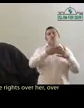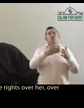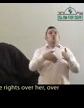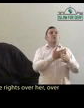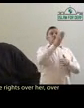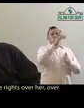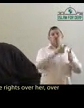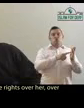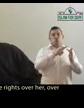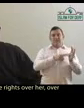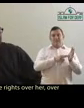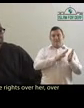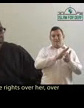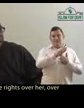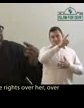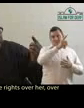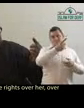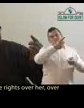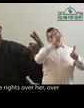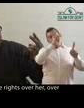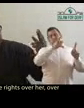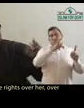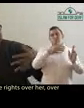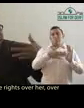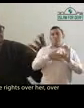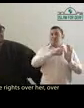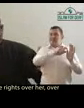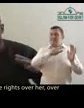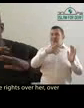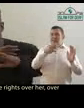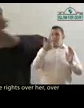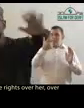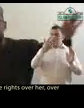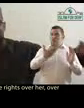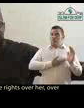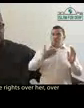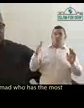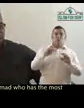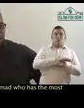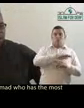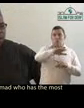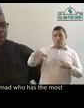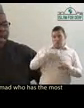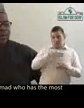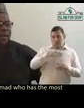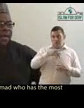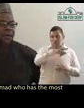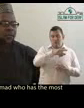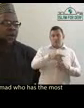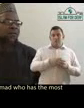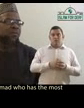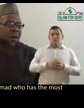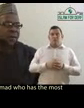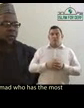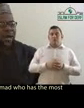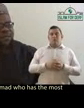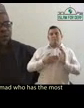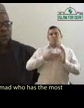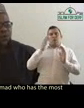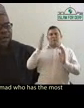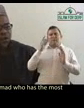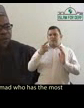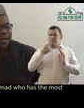paradise. And her mother still has 3 rights over her, over everybody else. The man said, Prophet Muhammad,